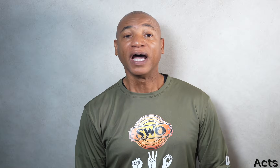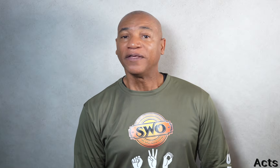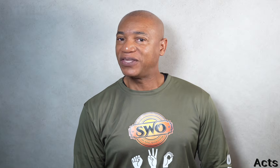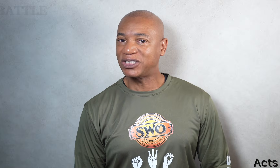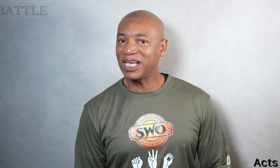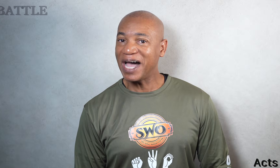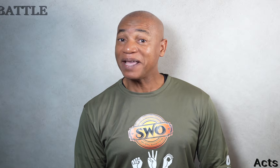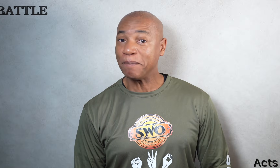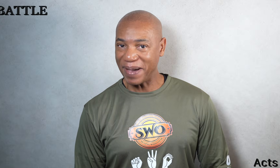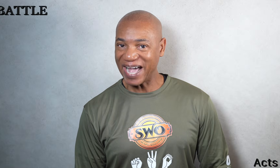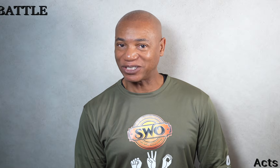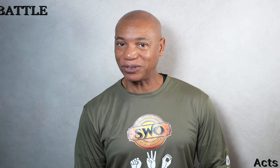The sign battle.